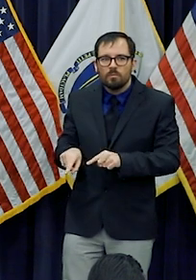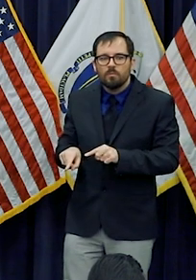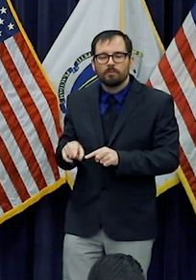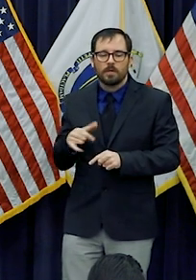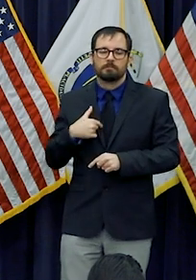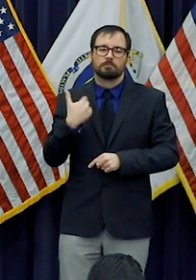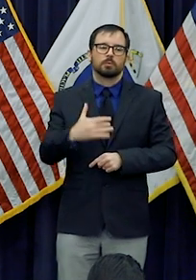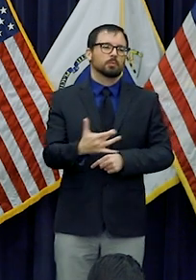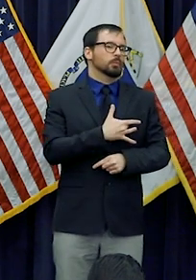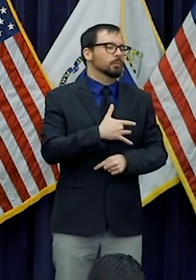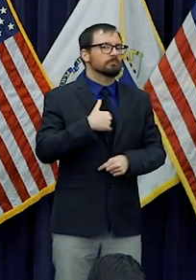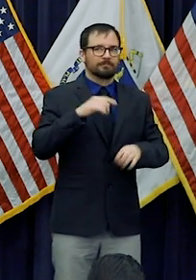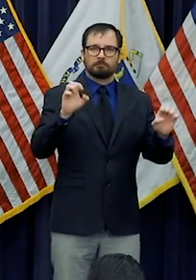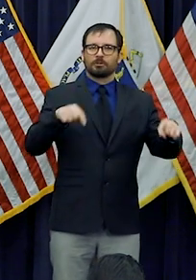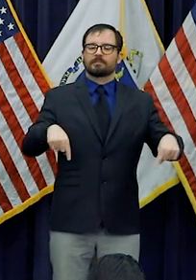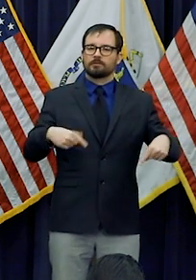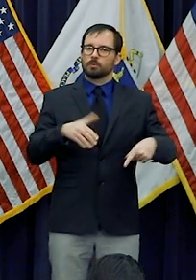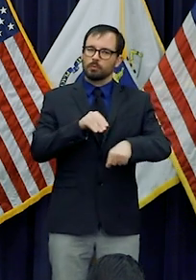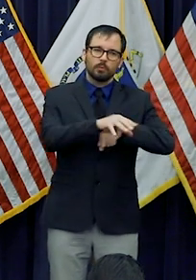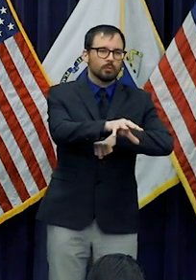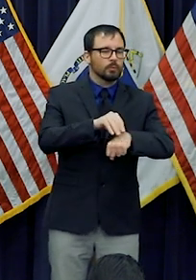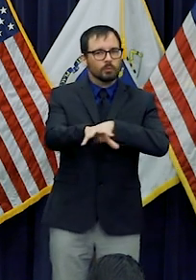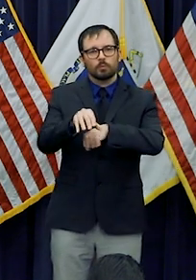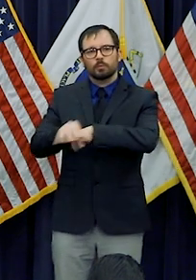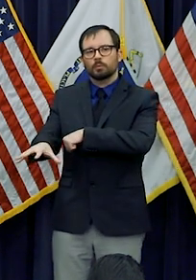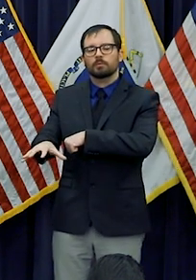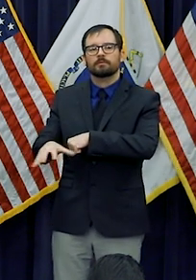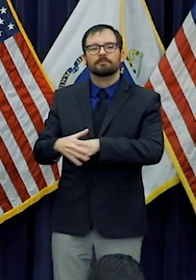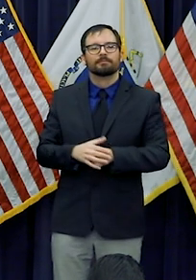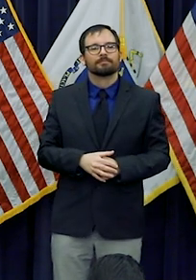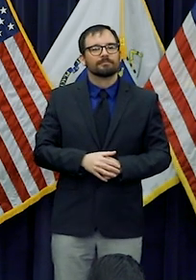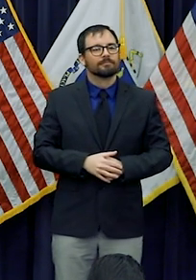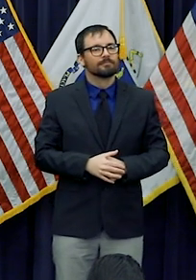are associated with every one of these decisions.